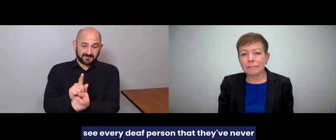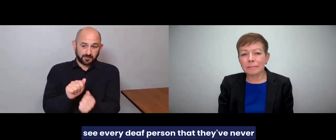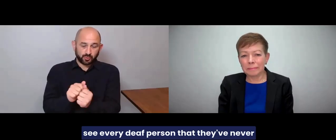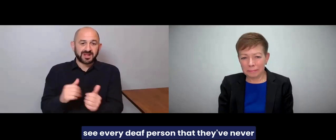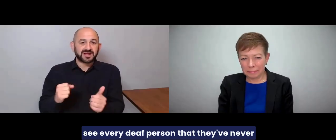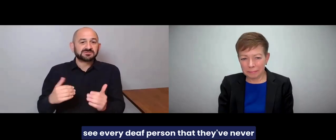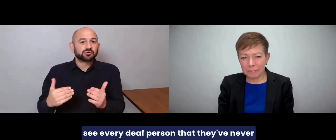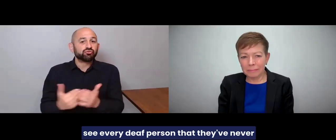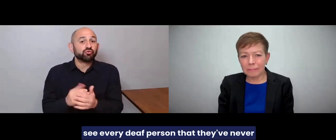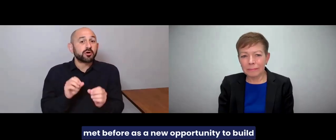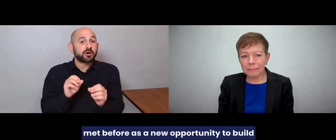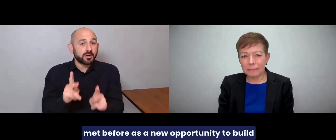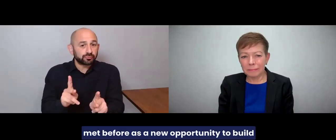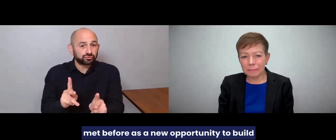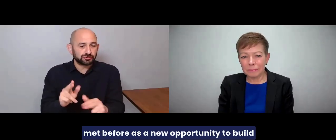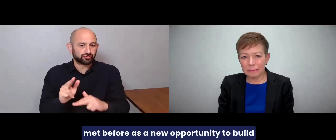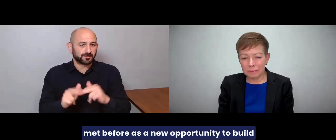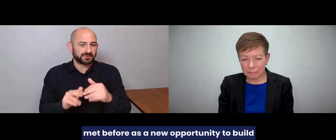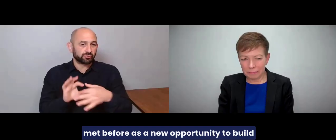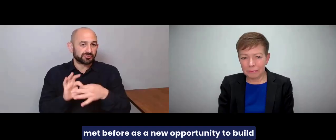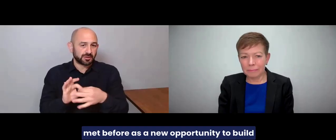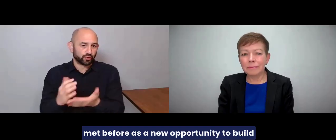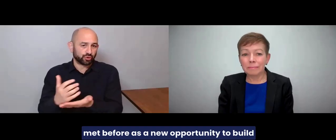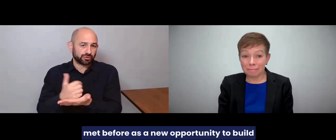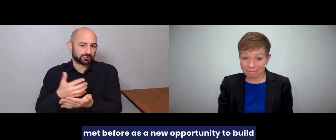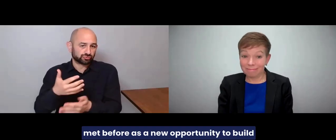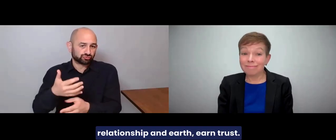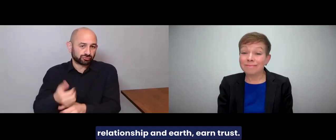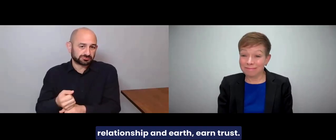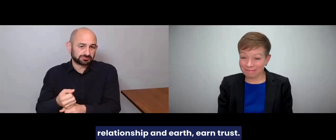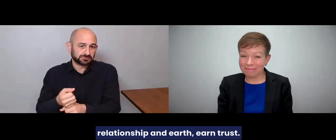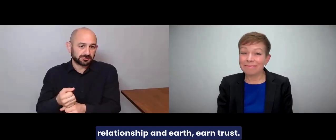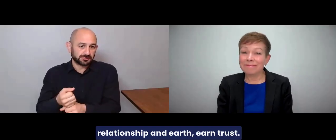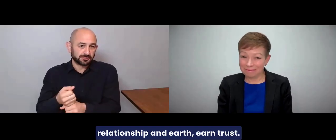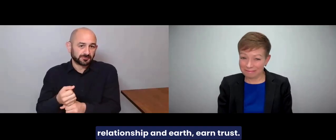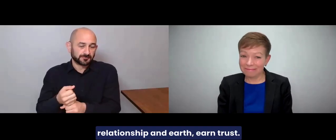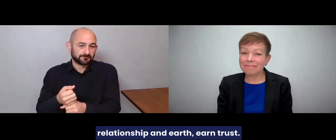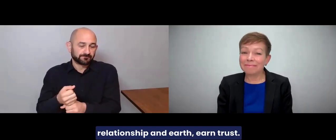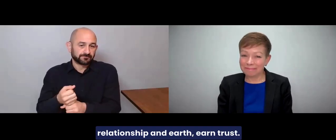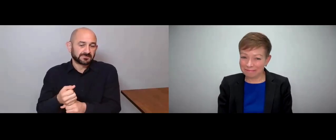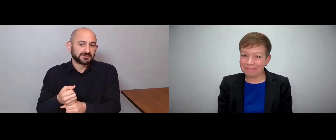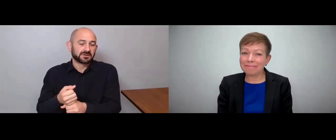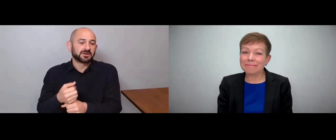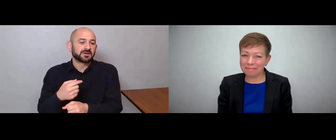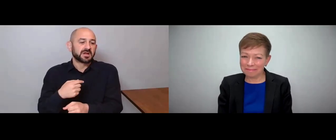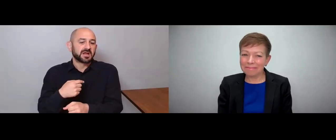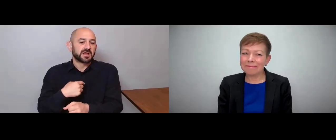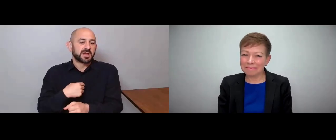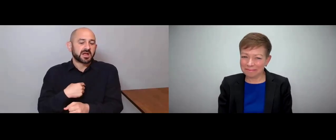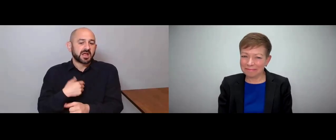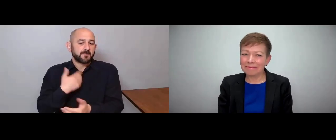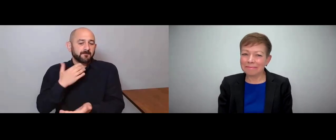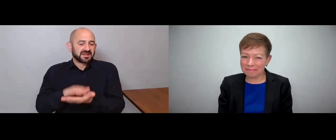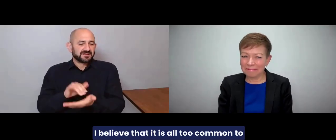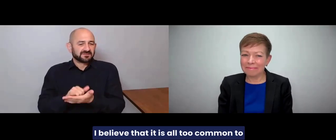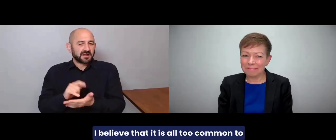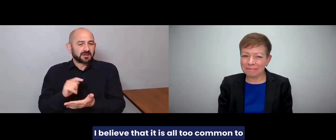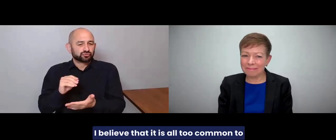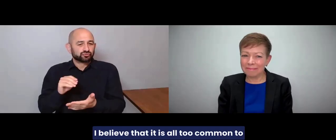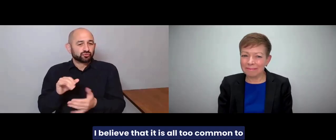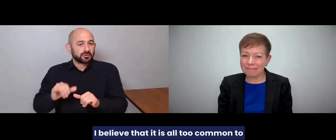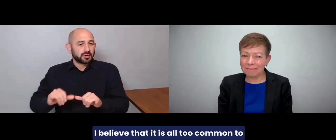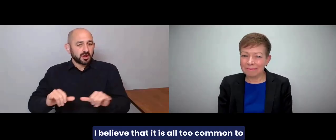deaf person that they've never met before as a new opportunity to build relationship and earn trust.